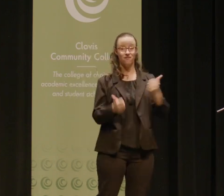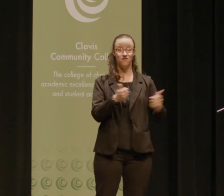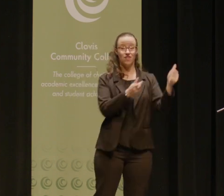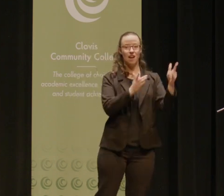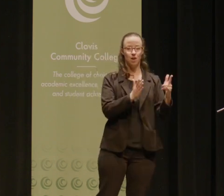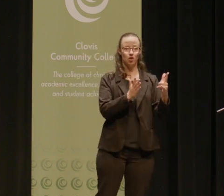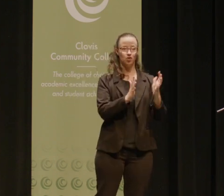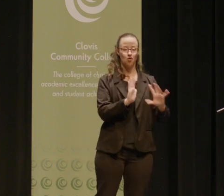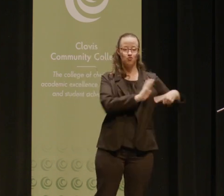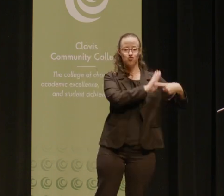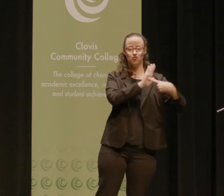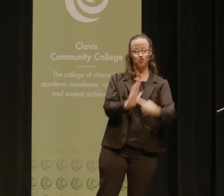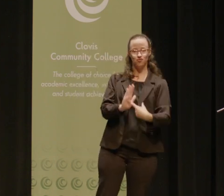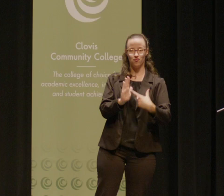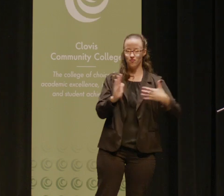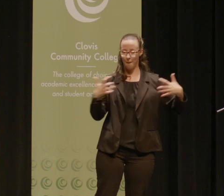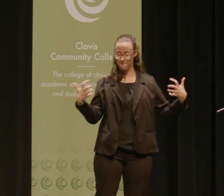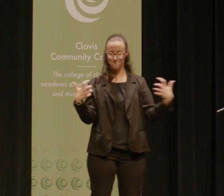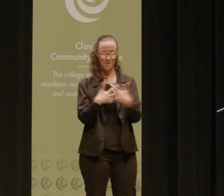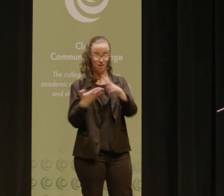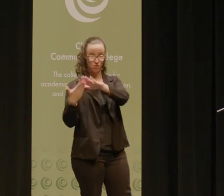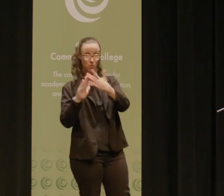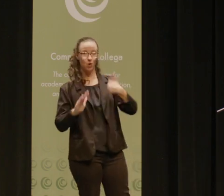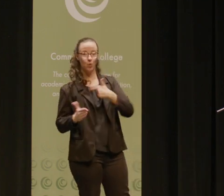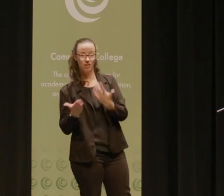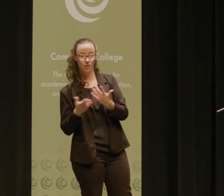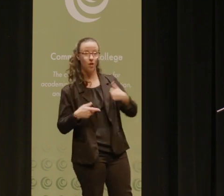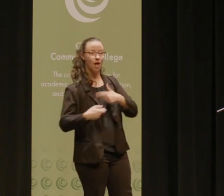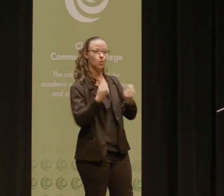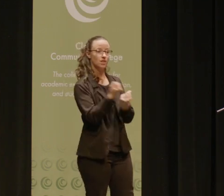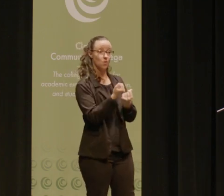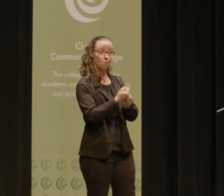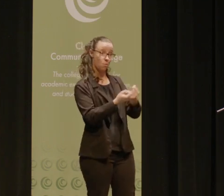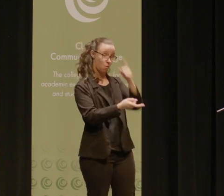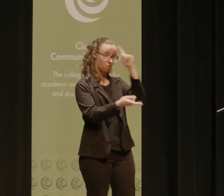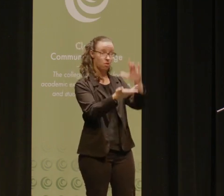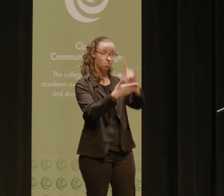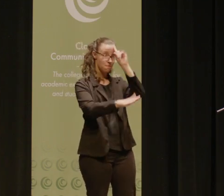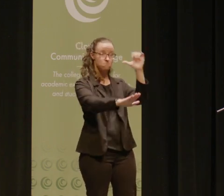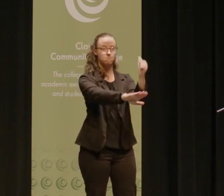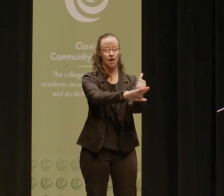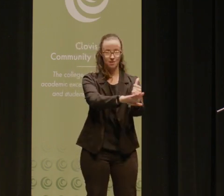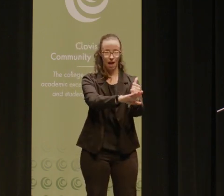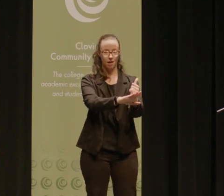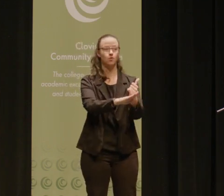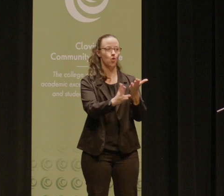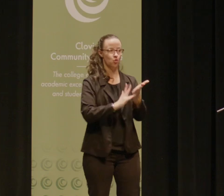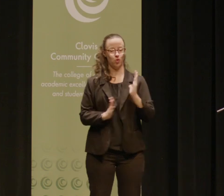are reflective of the community we serve, and we support a mindset and our